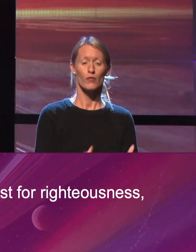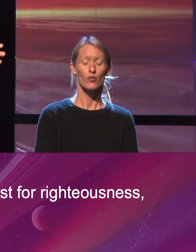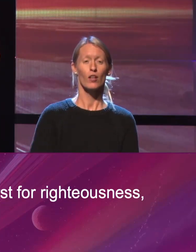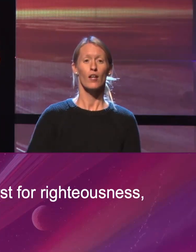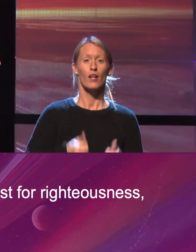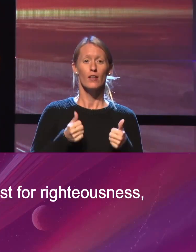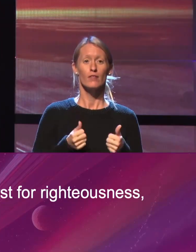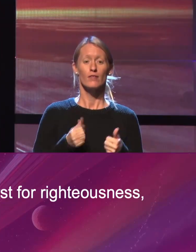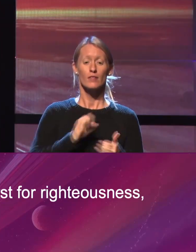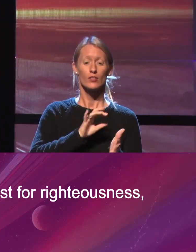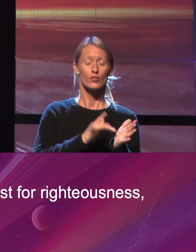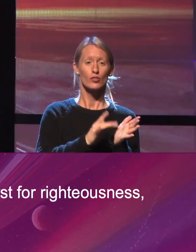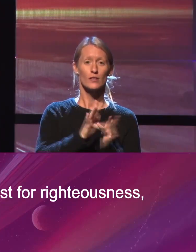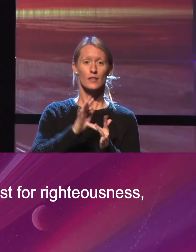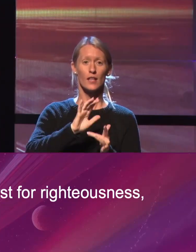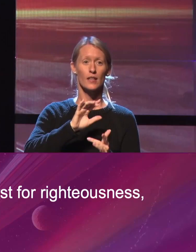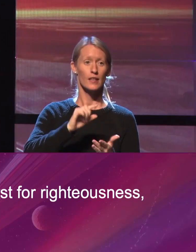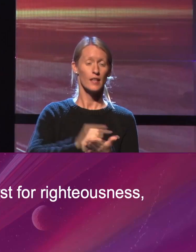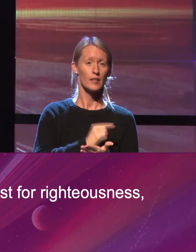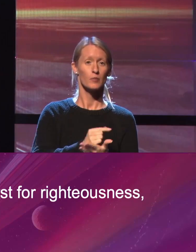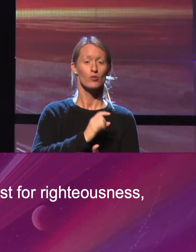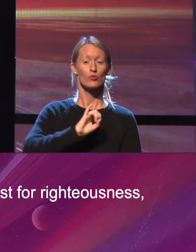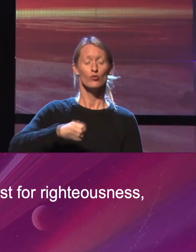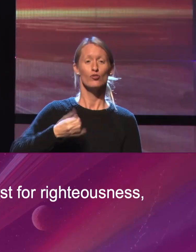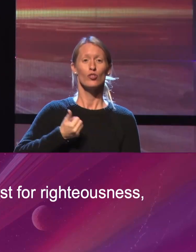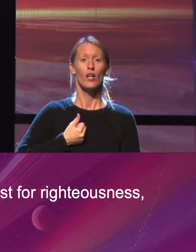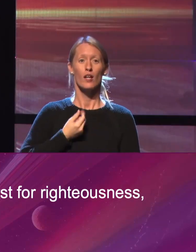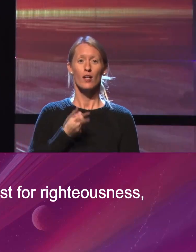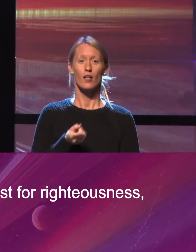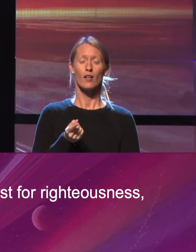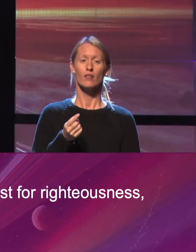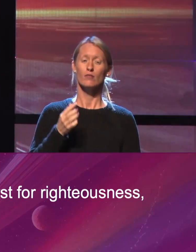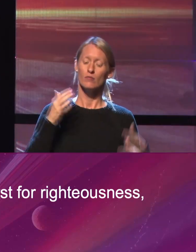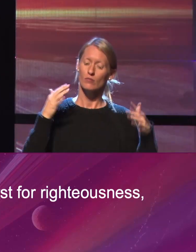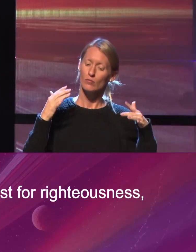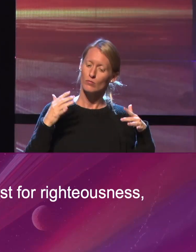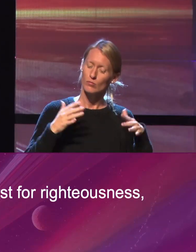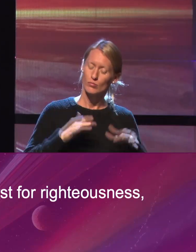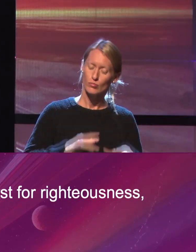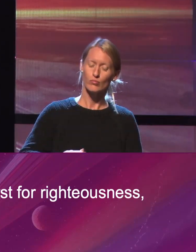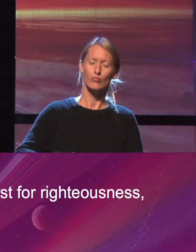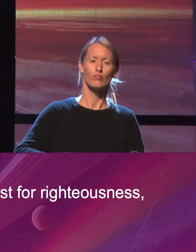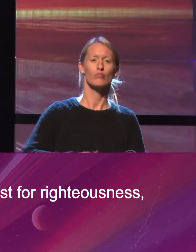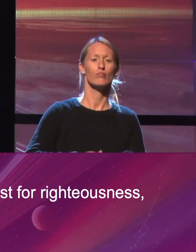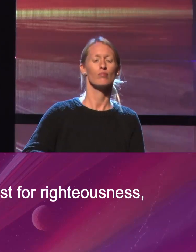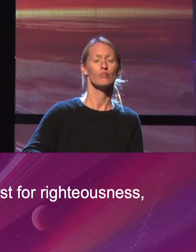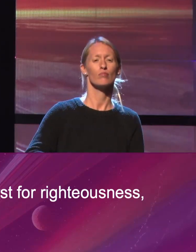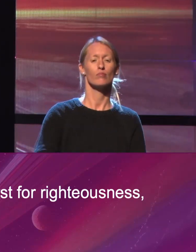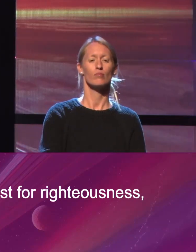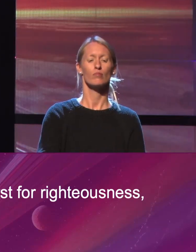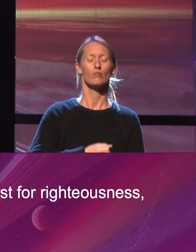John as he encounters this woman. He's like, there'll be streams of living water that flow out of you.